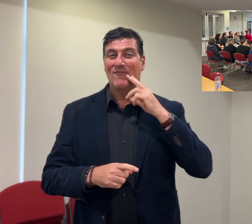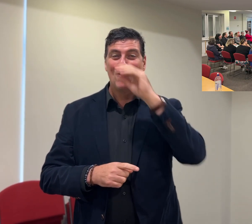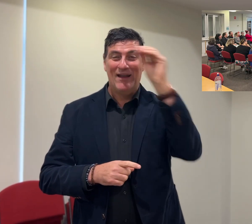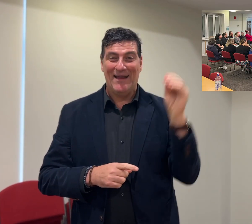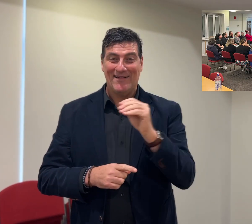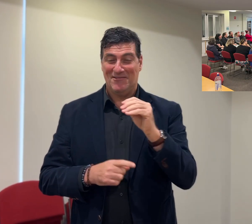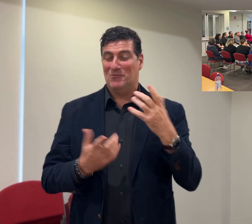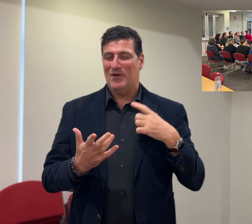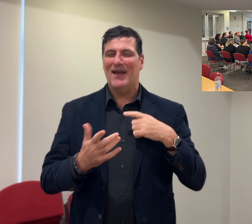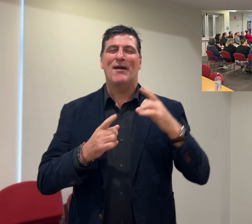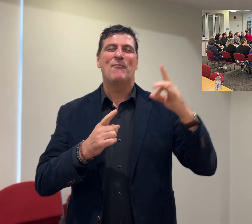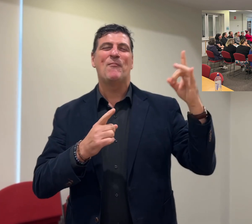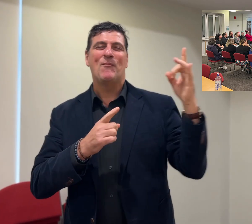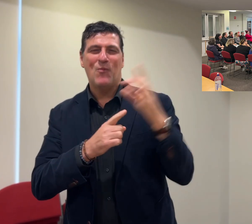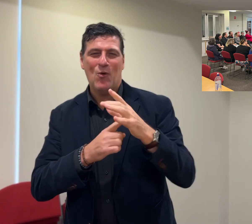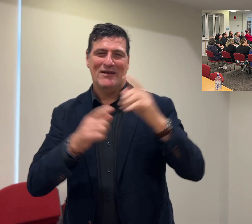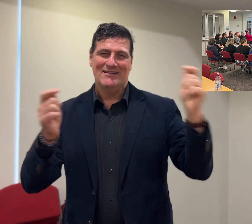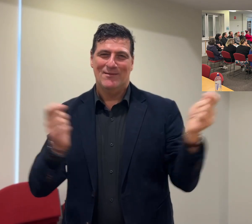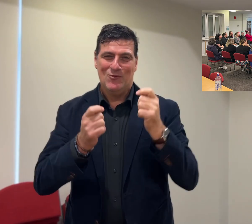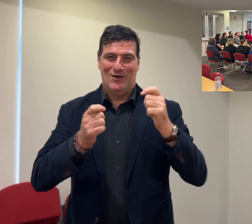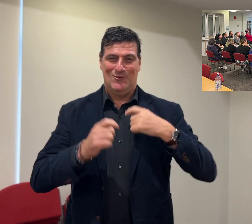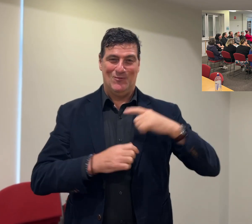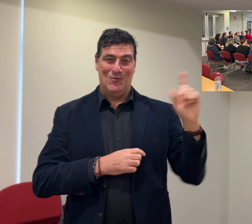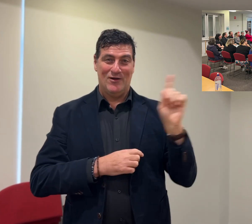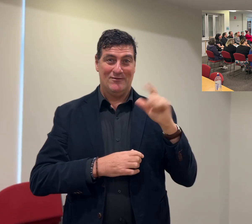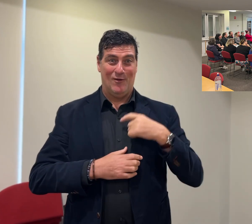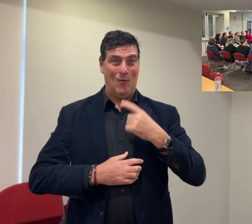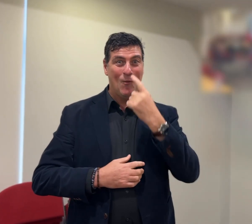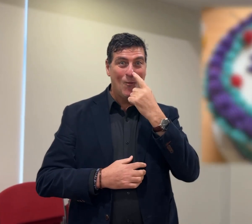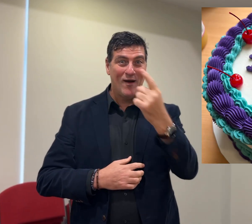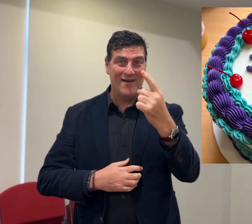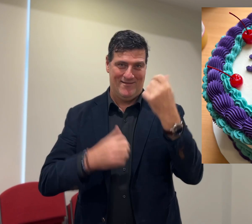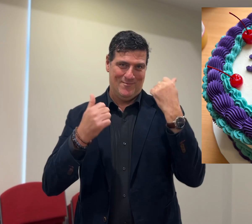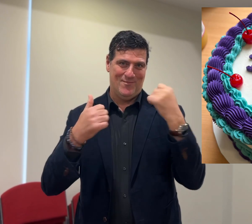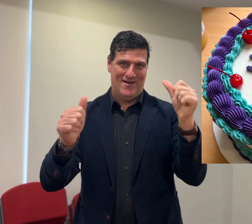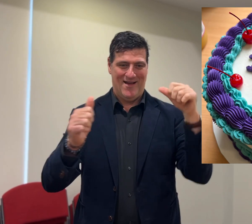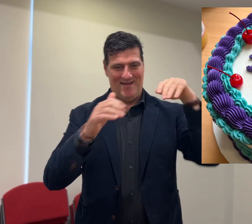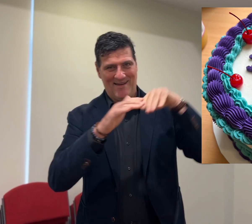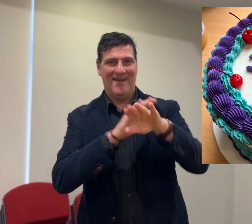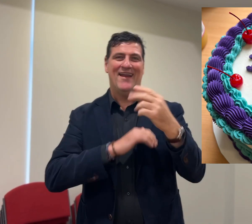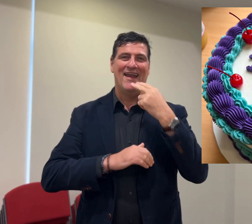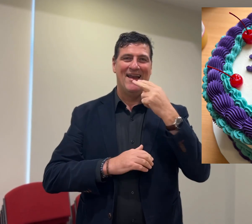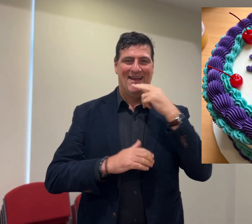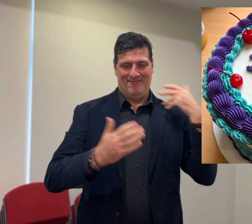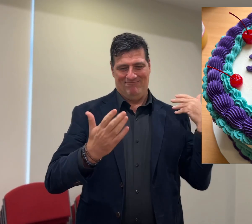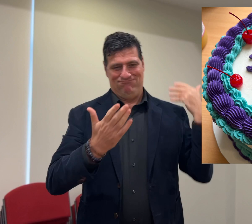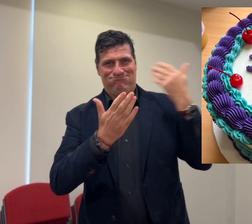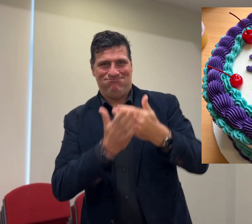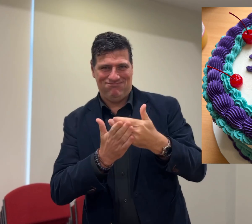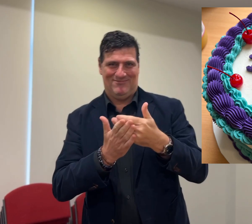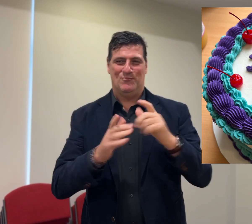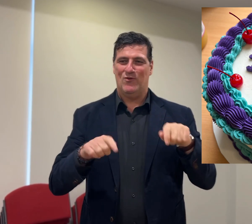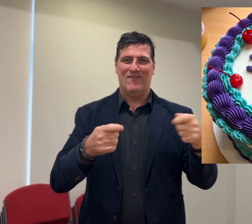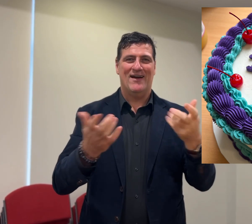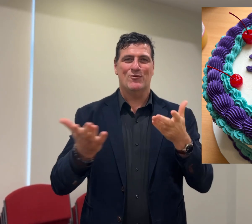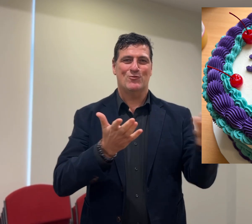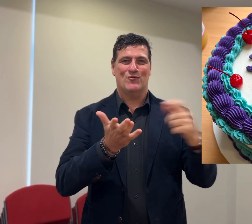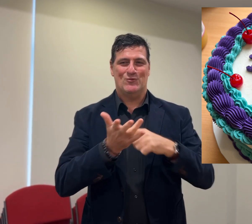up with our staff here at Deaf Connect to celebrate an important milestone, 1 year of being in Adelaide